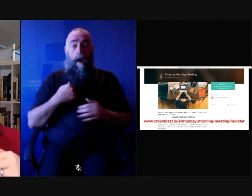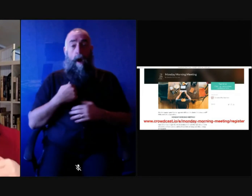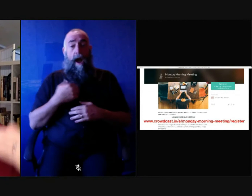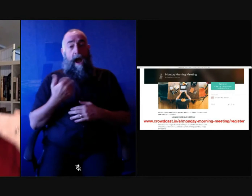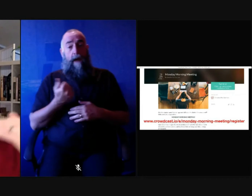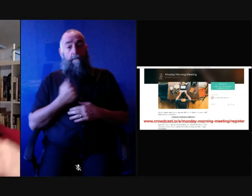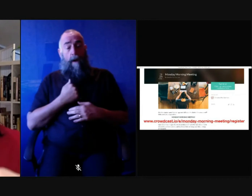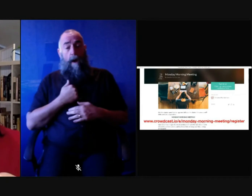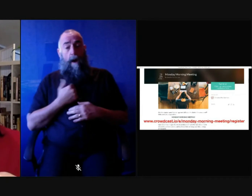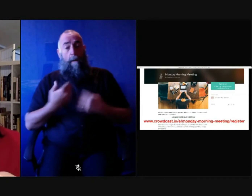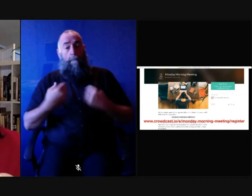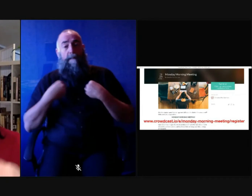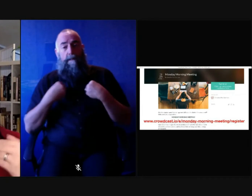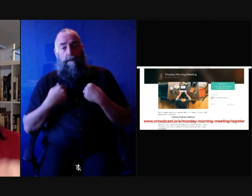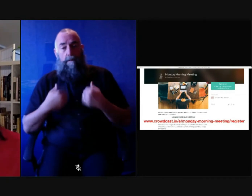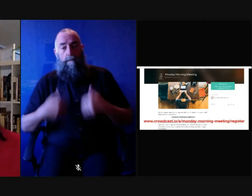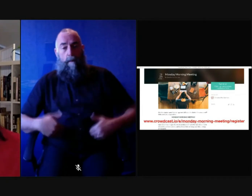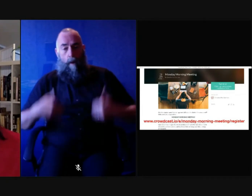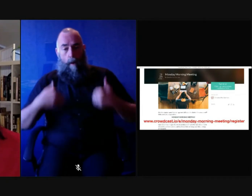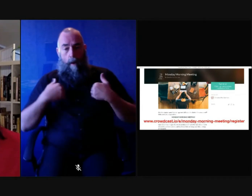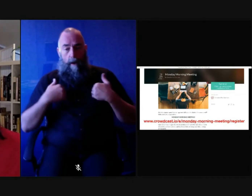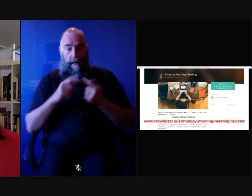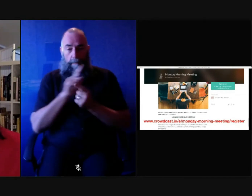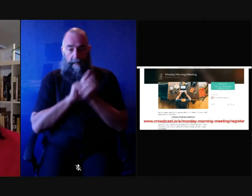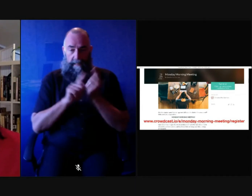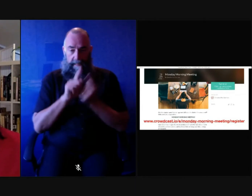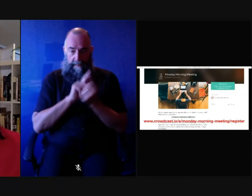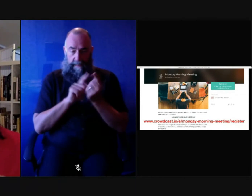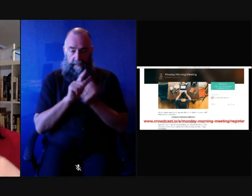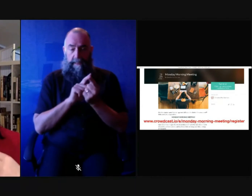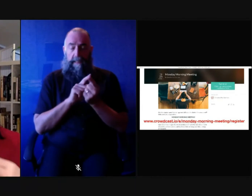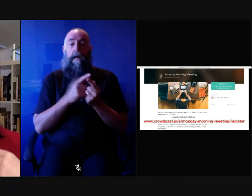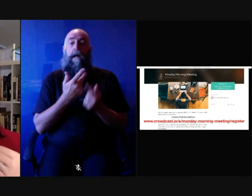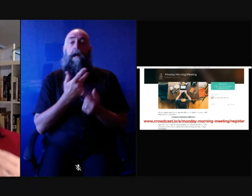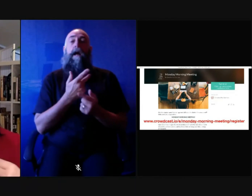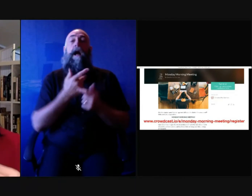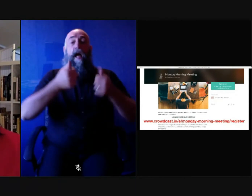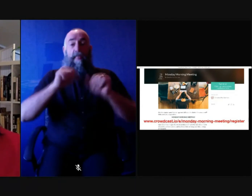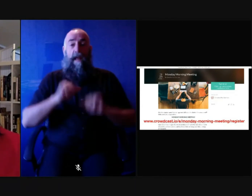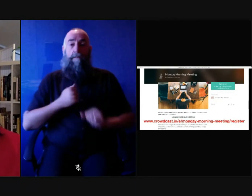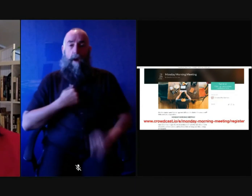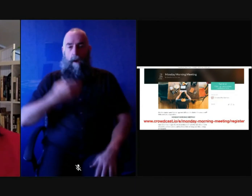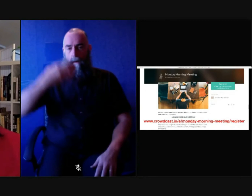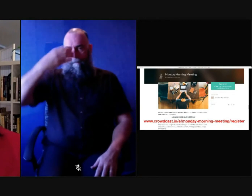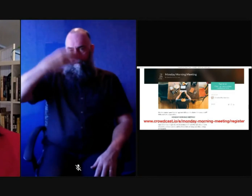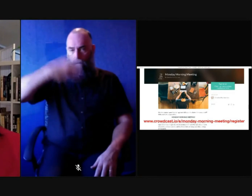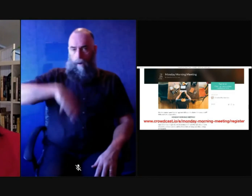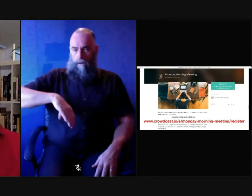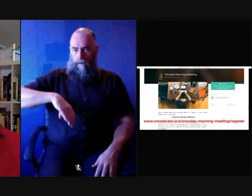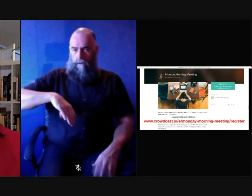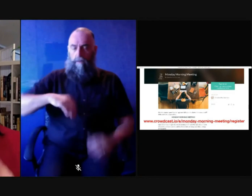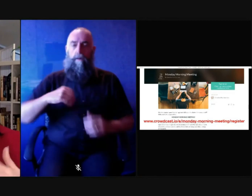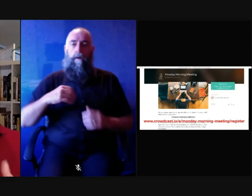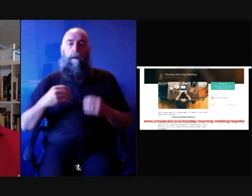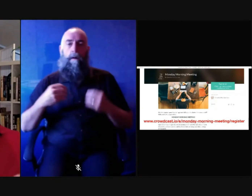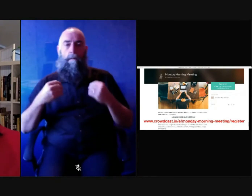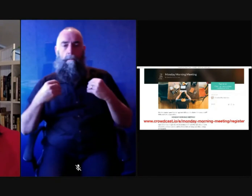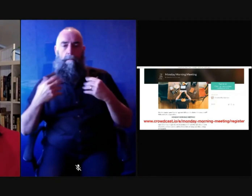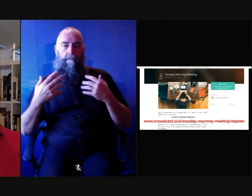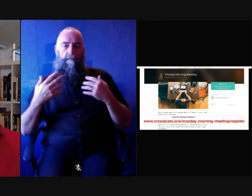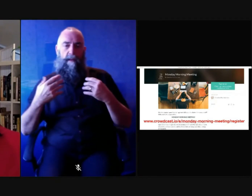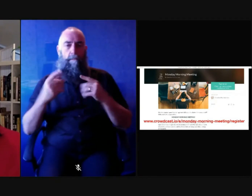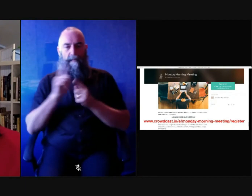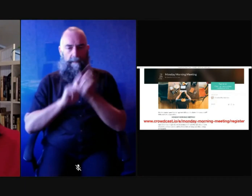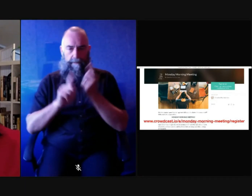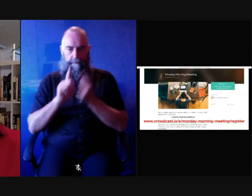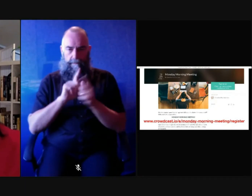and then I would immediately have my personal Monday morning meeting, both of those things having on my own, just to make sure